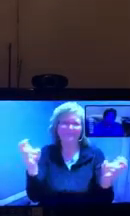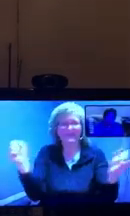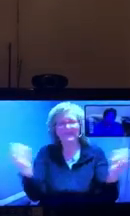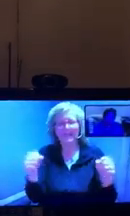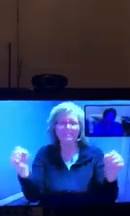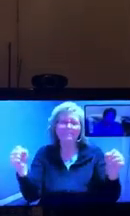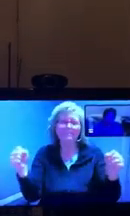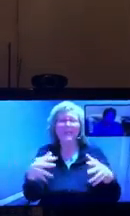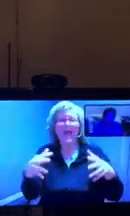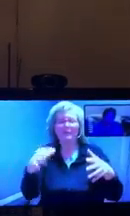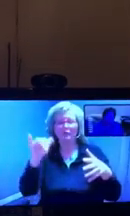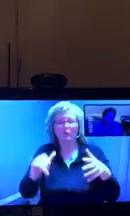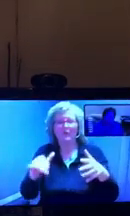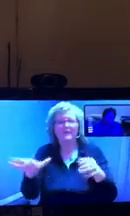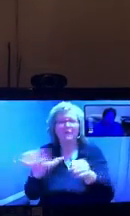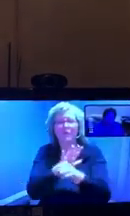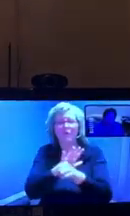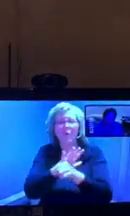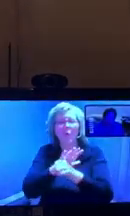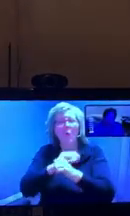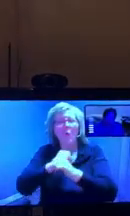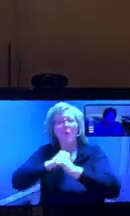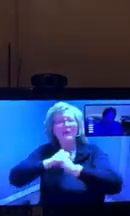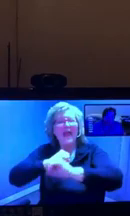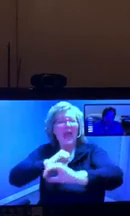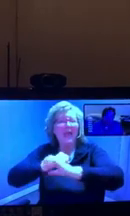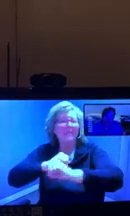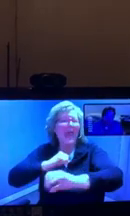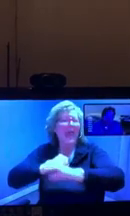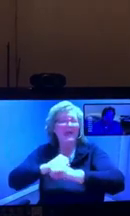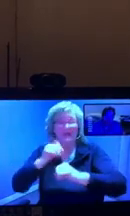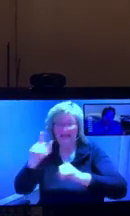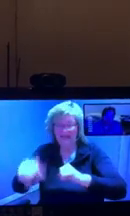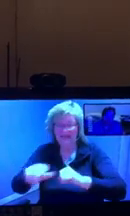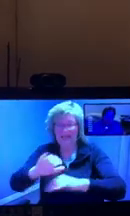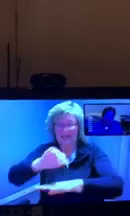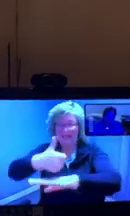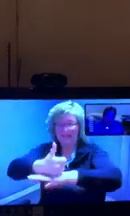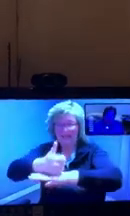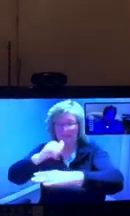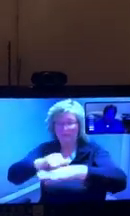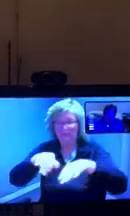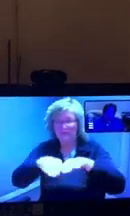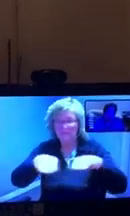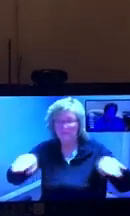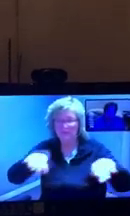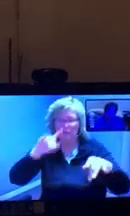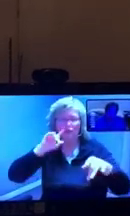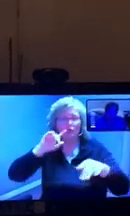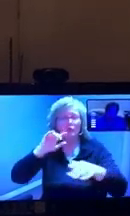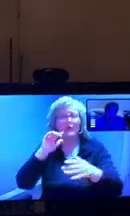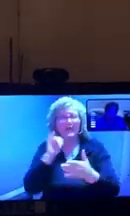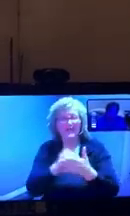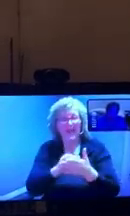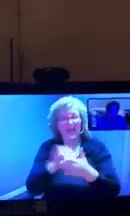campaign, is how he has folded this platform into its design that the givers become the